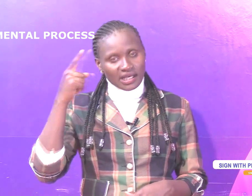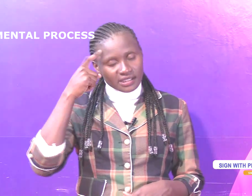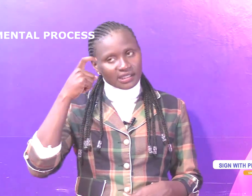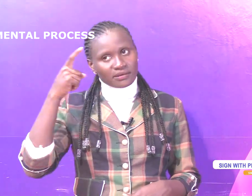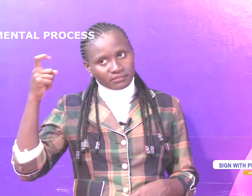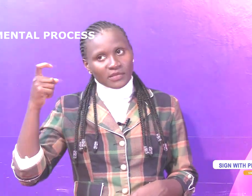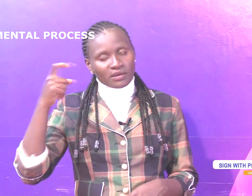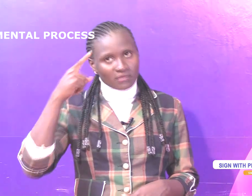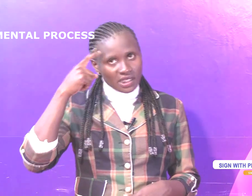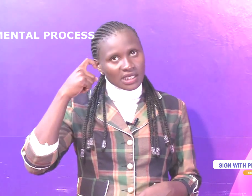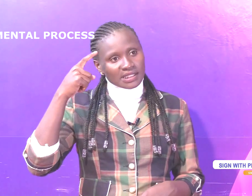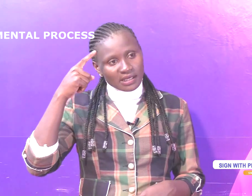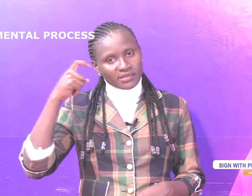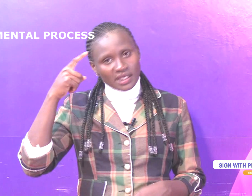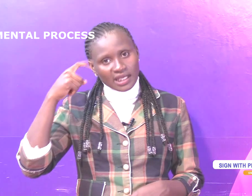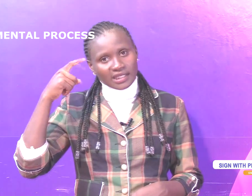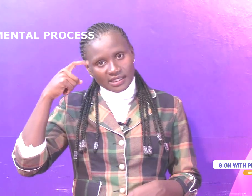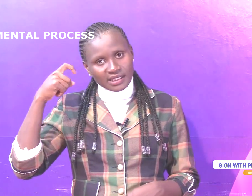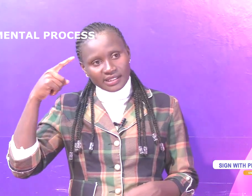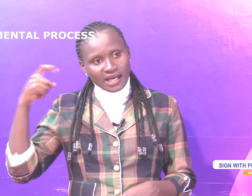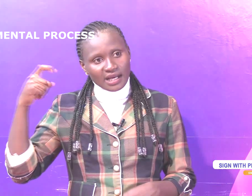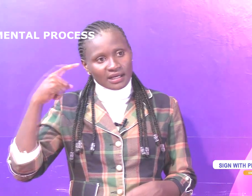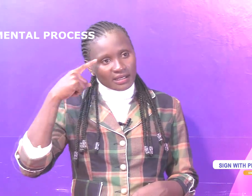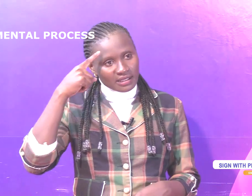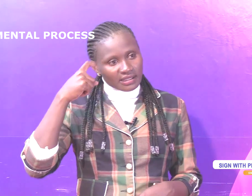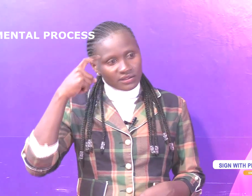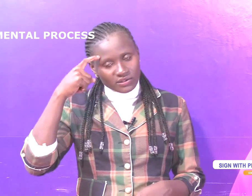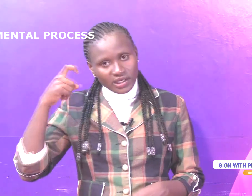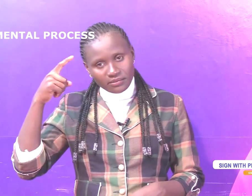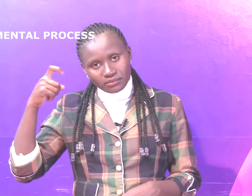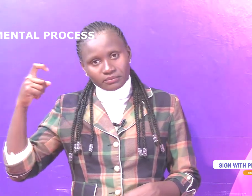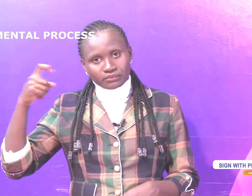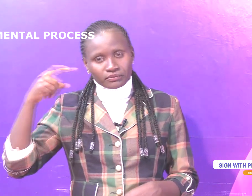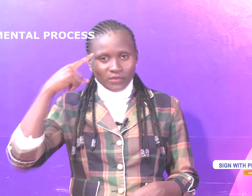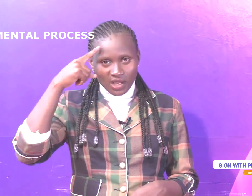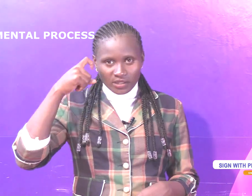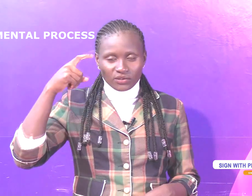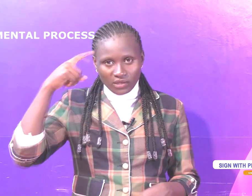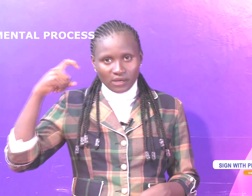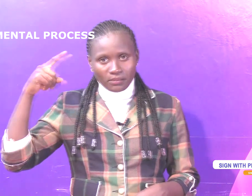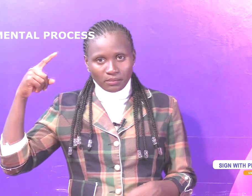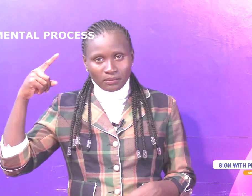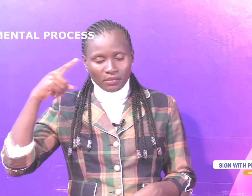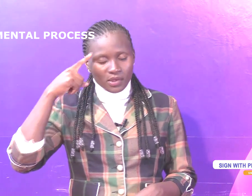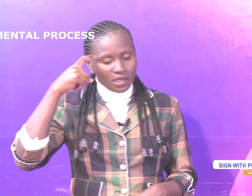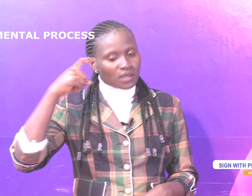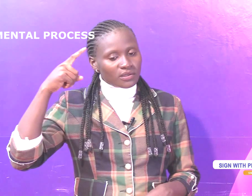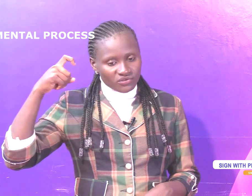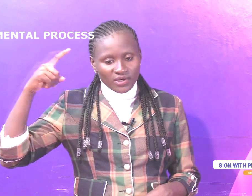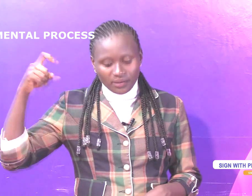dream, making something like zigzag. Dream, dream, dream.